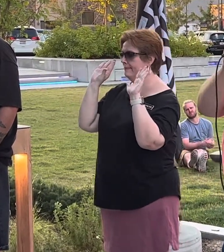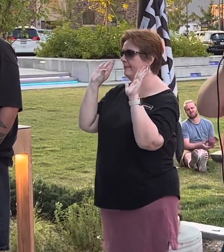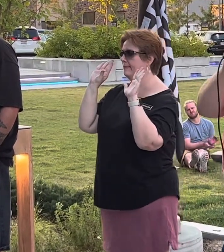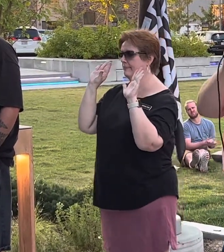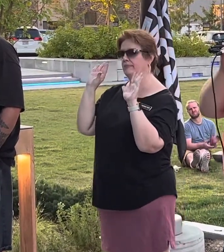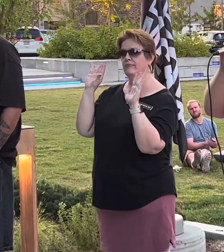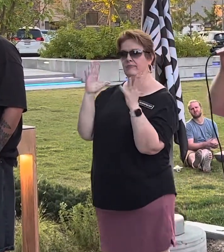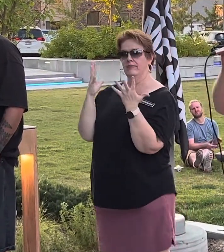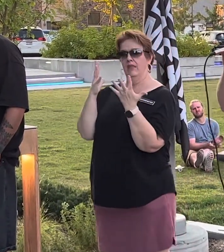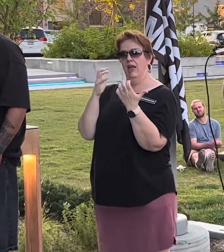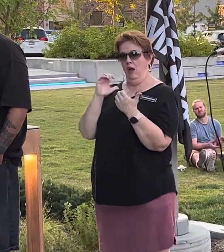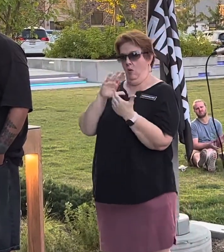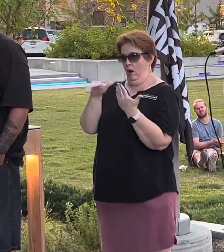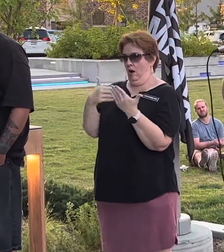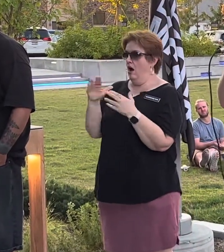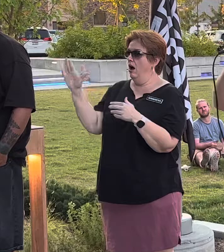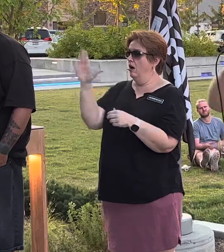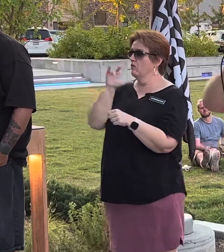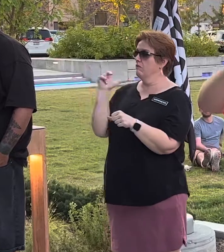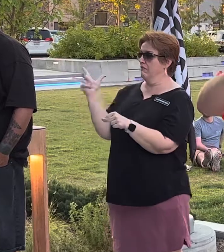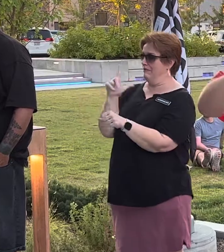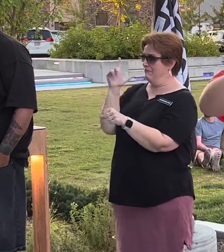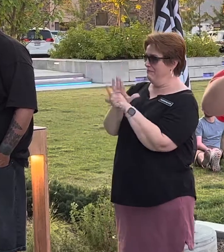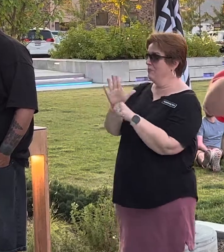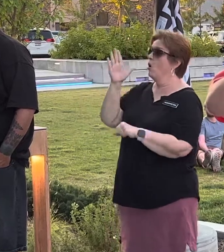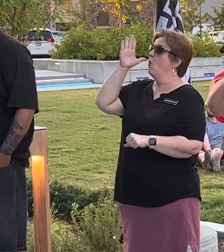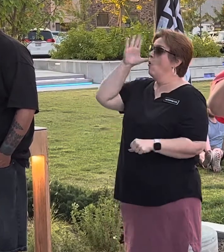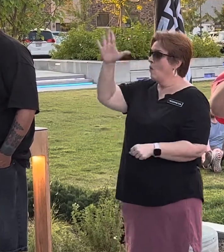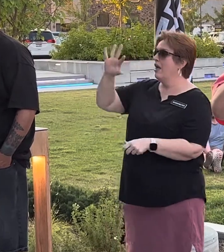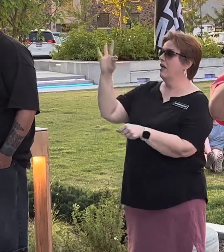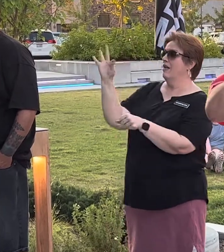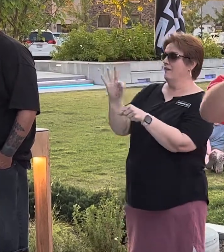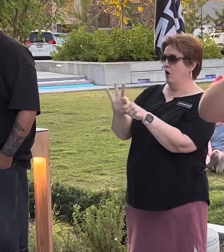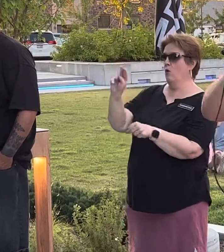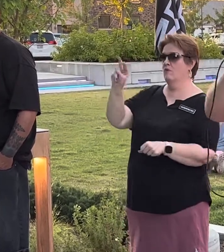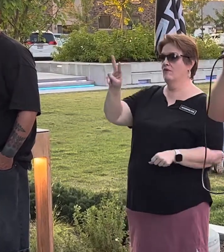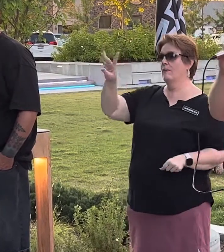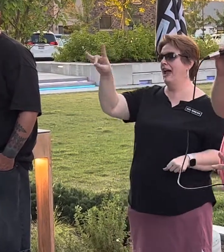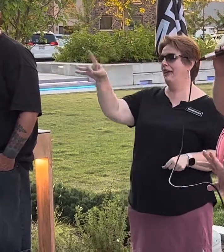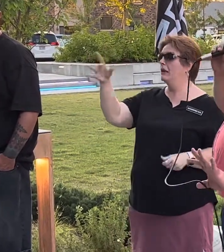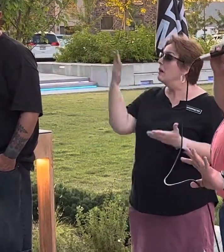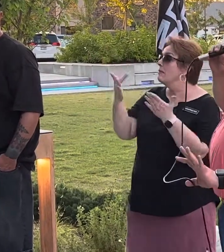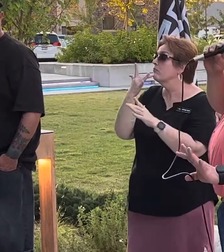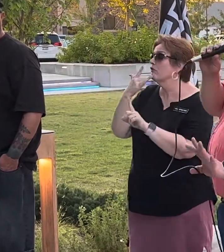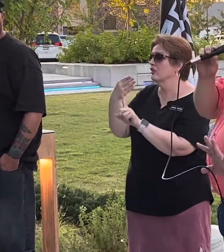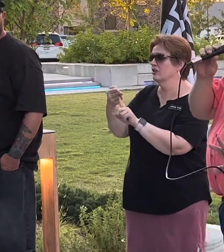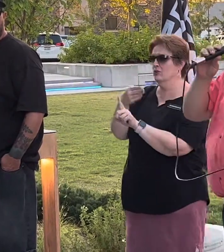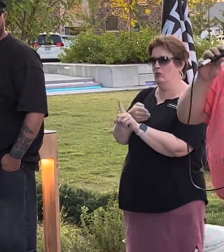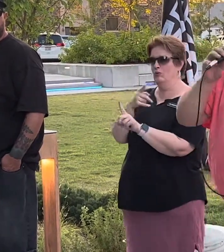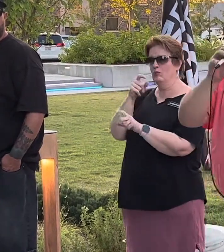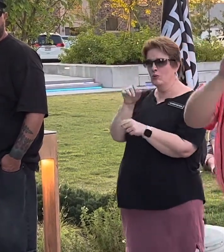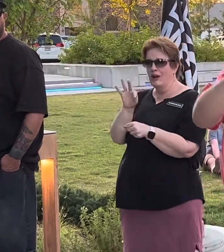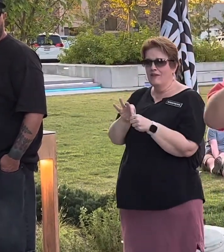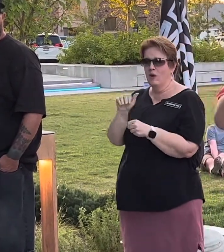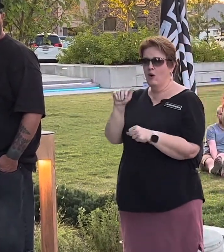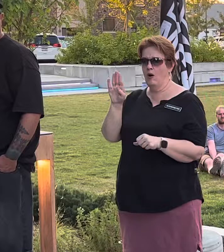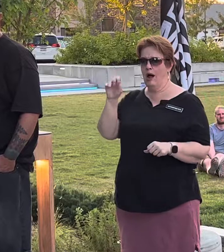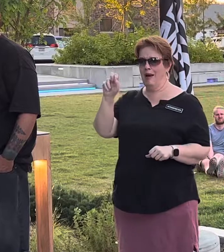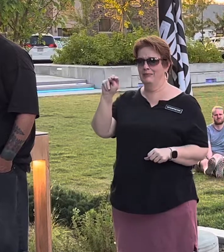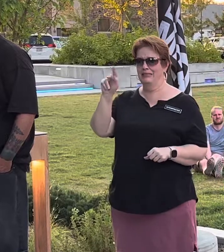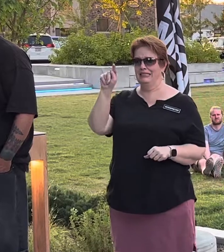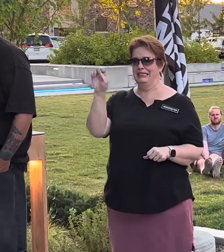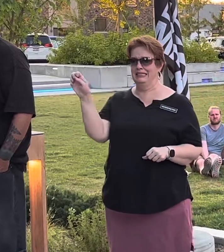I want everybody's commitment that they are going to vote on November 8th, or preferably sooner, because you can vote absentee. Idaho